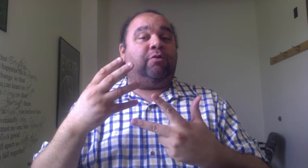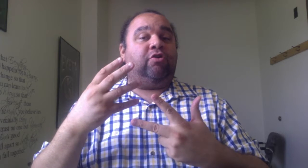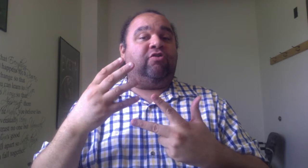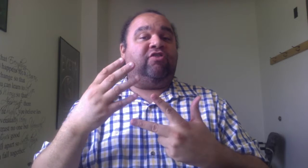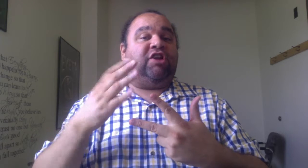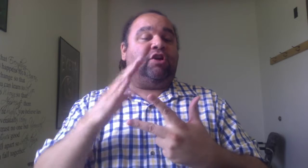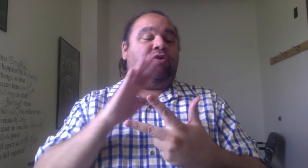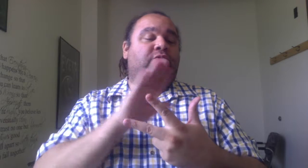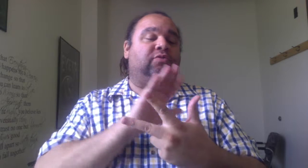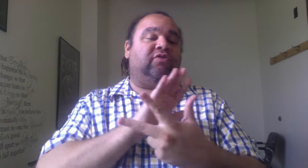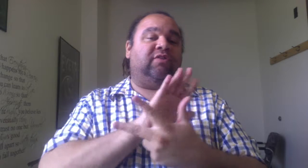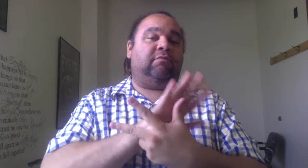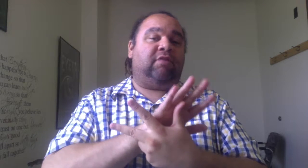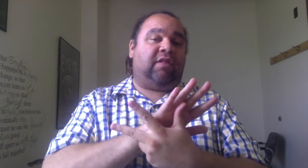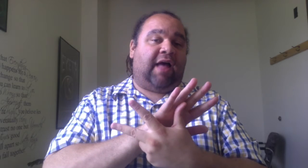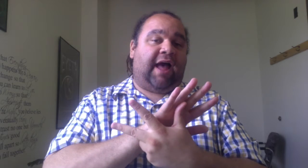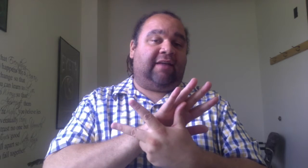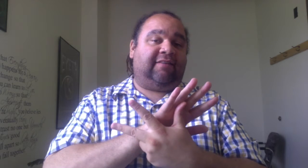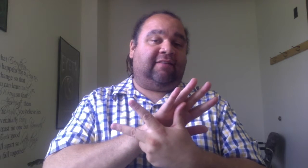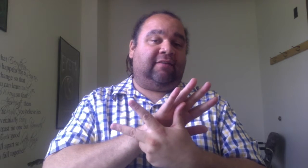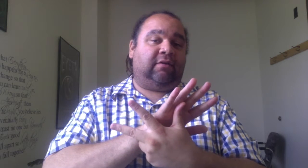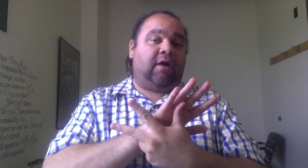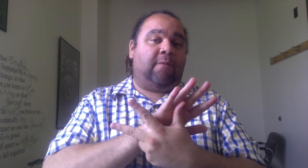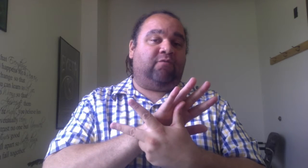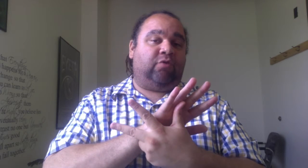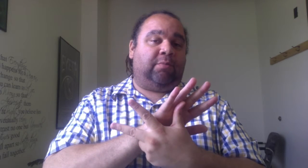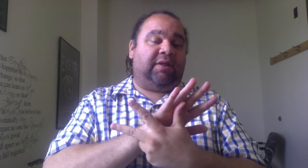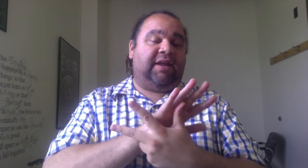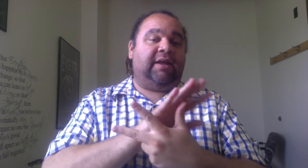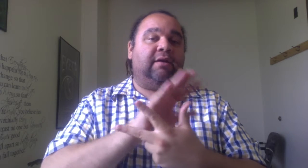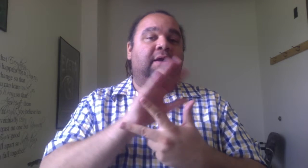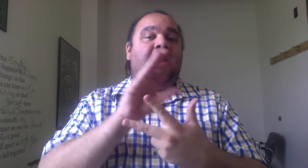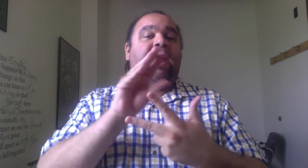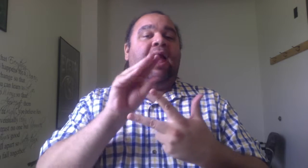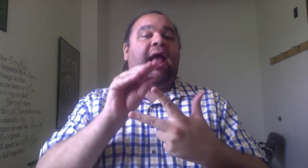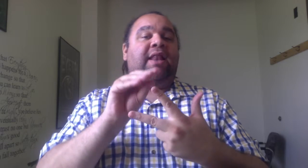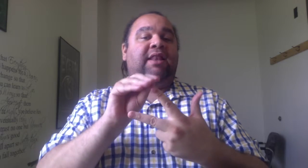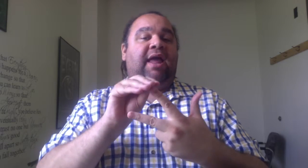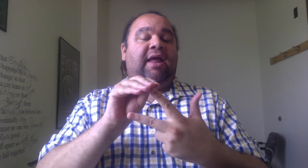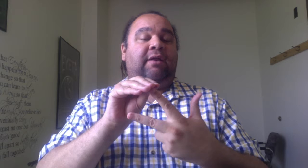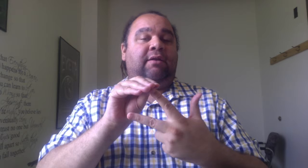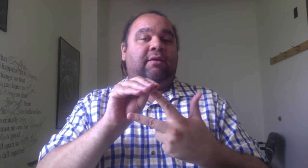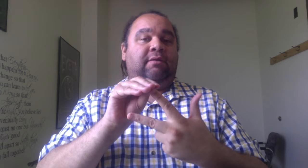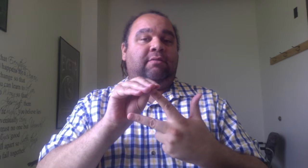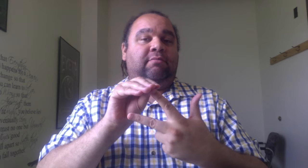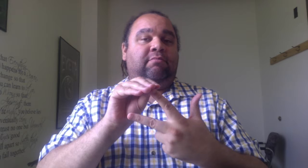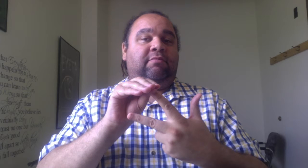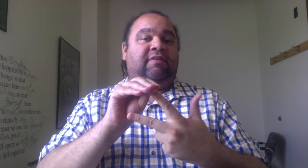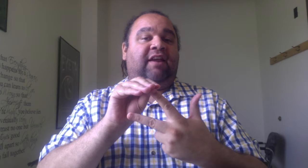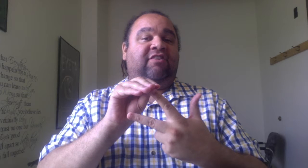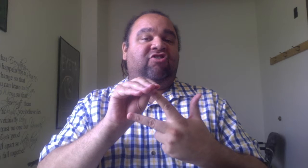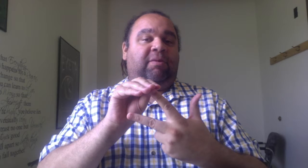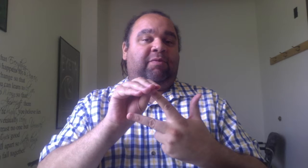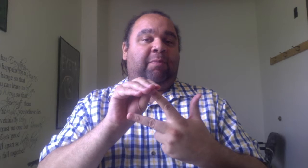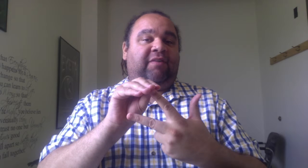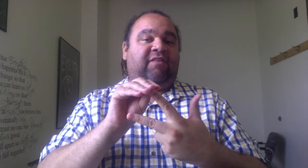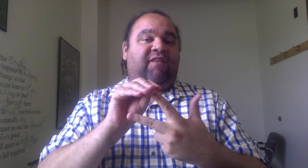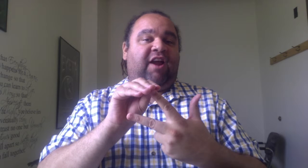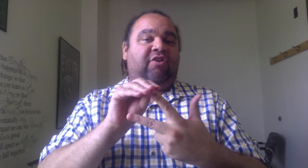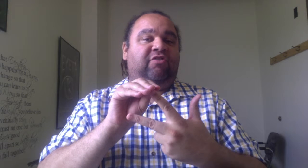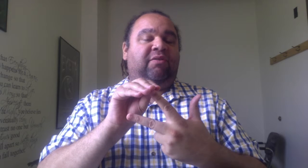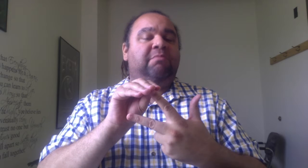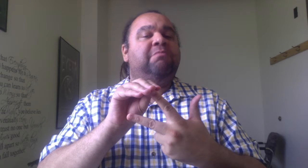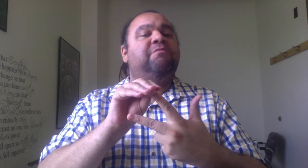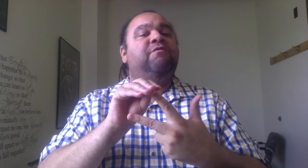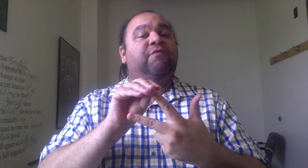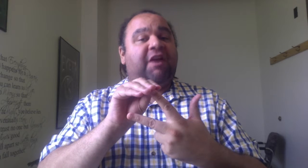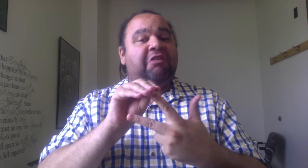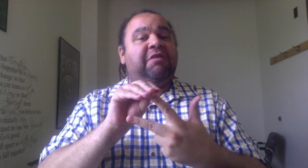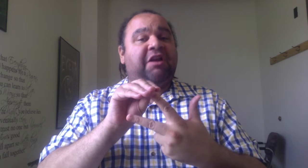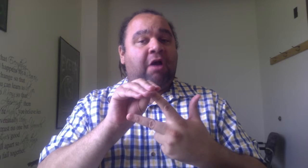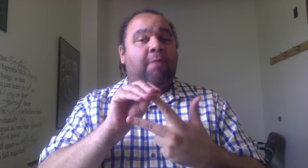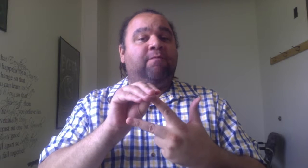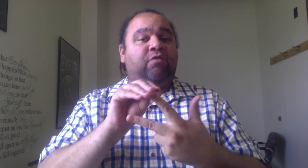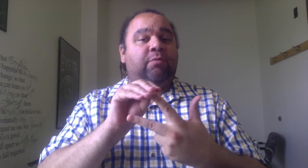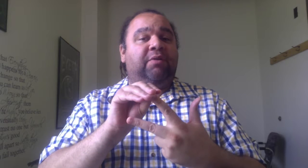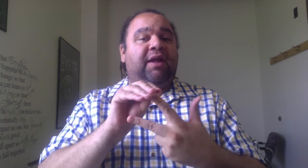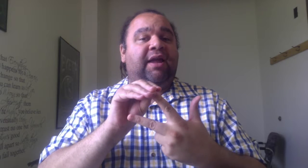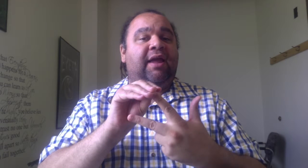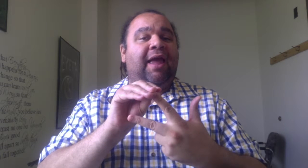interpreters use class comfortably and then size and shape specifiers fairly comfortably,